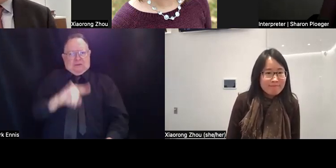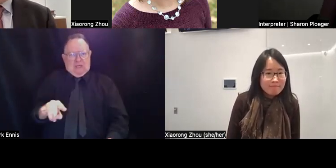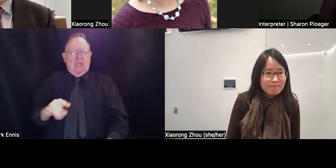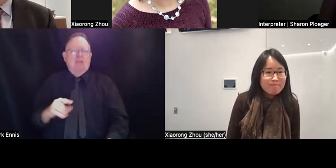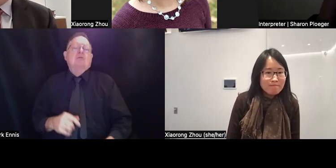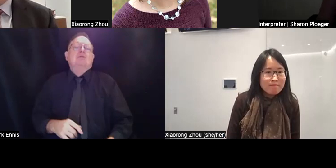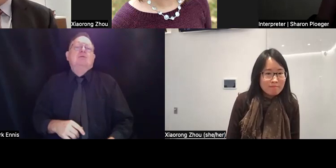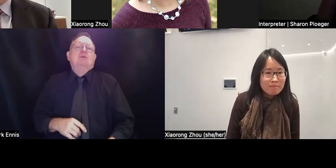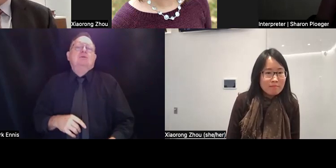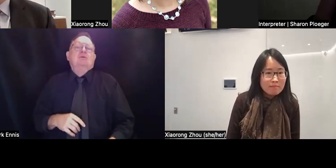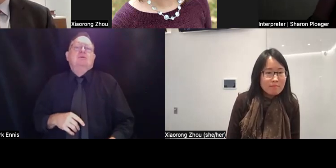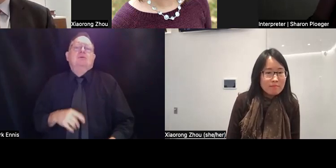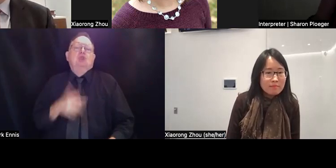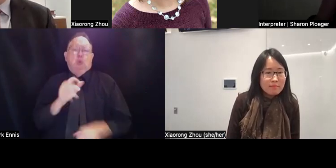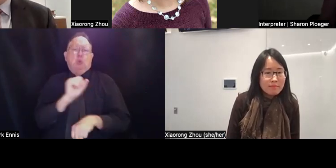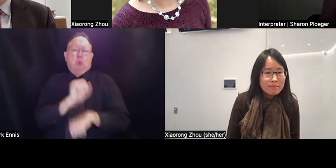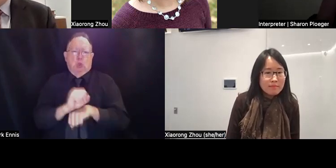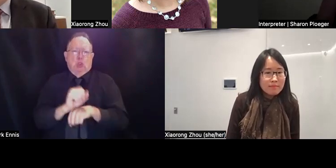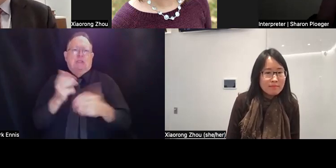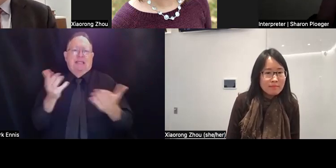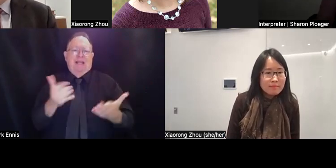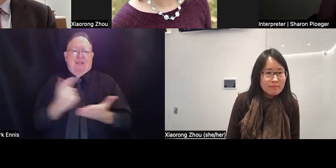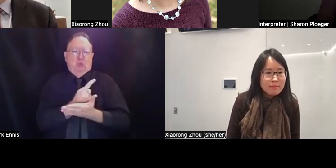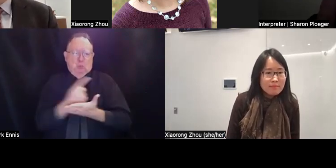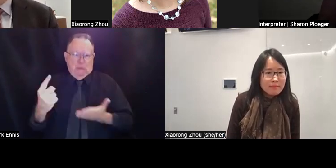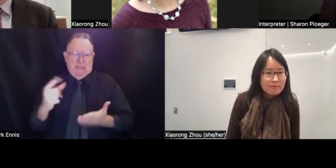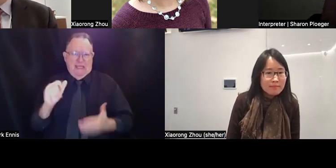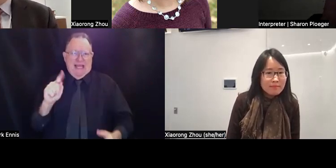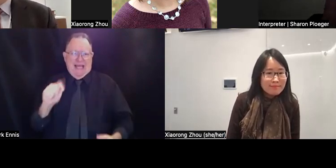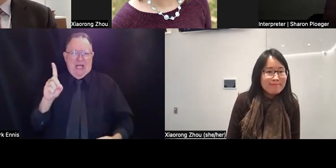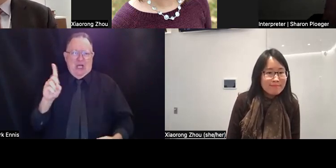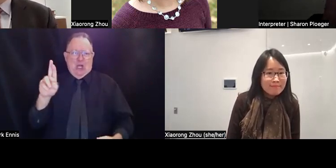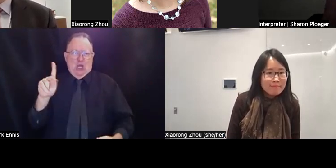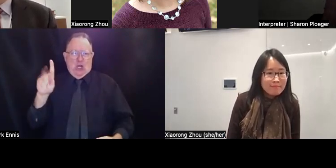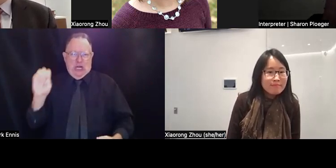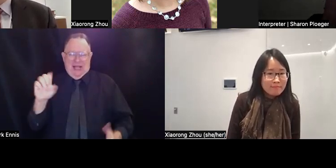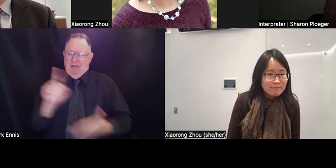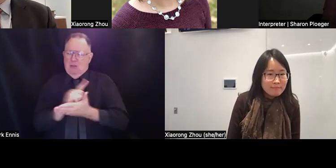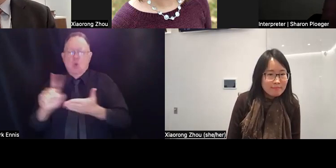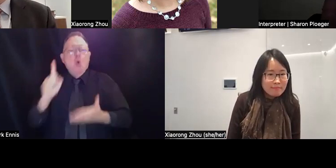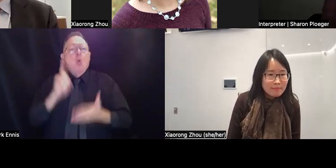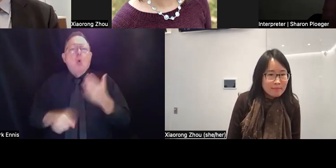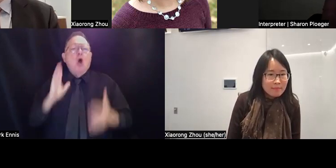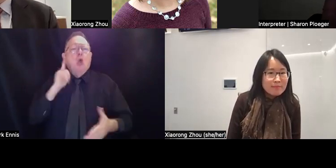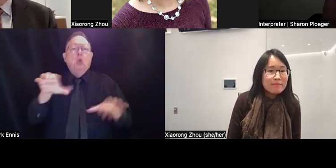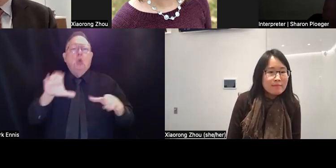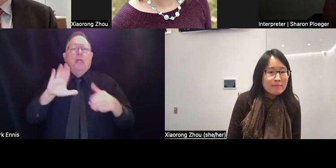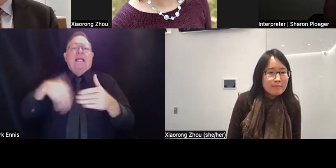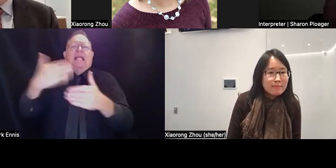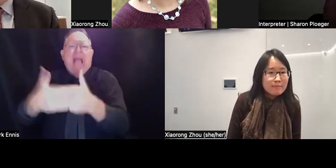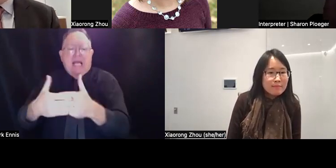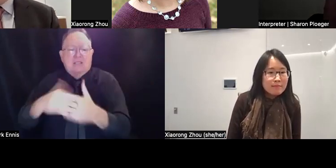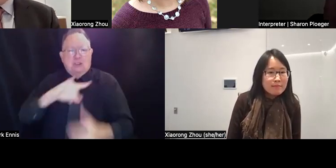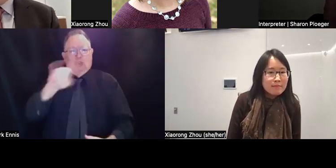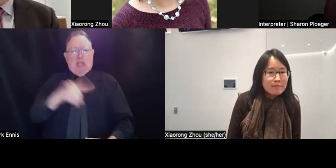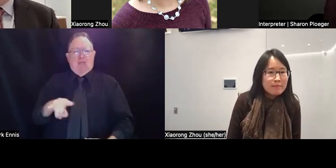your other work here at Drake University this week, what's next for Xiaorong? What is